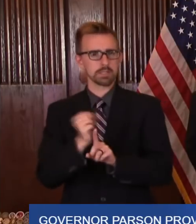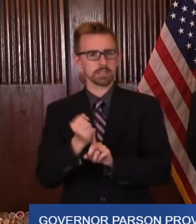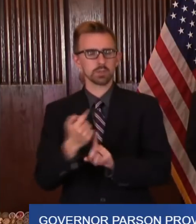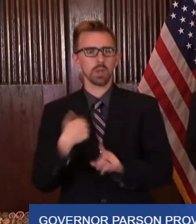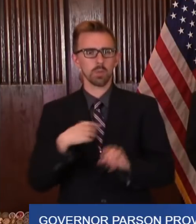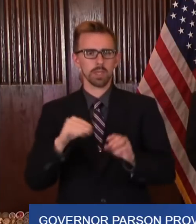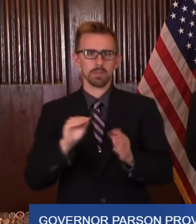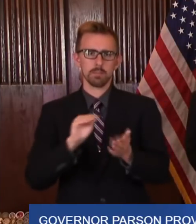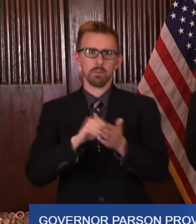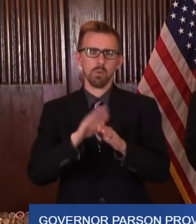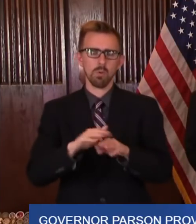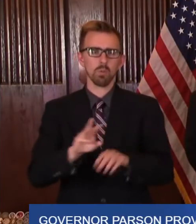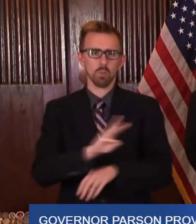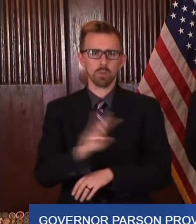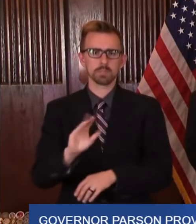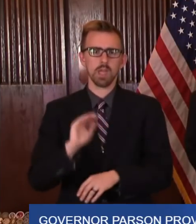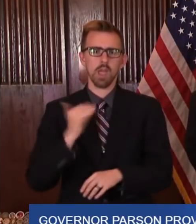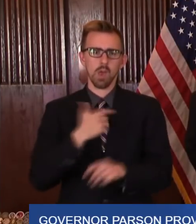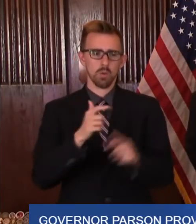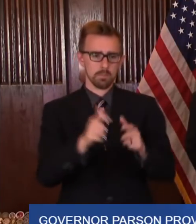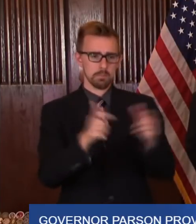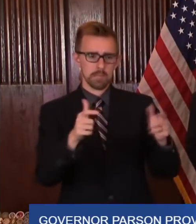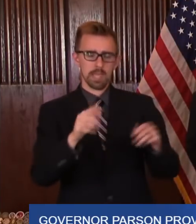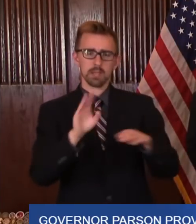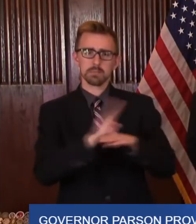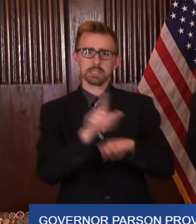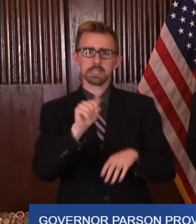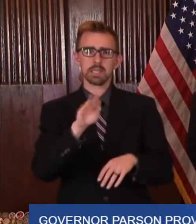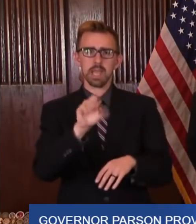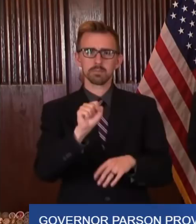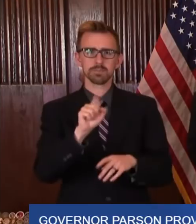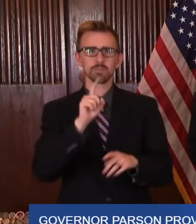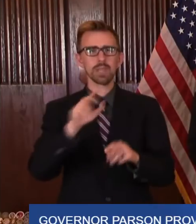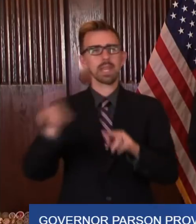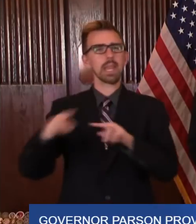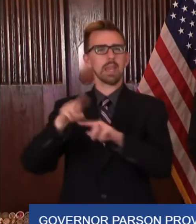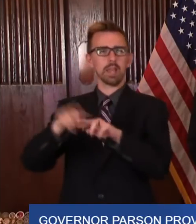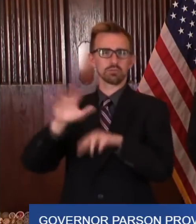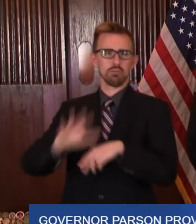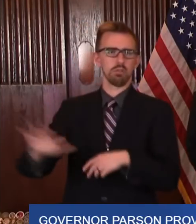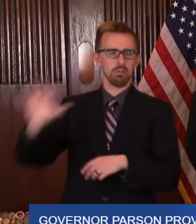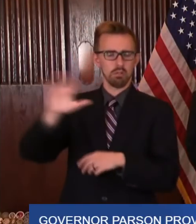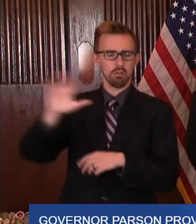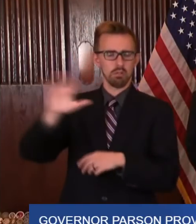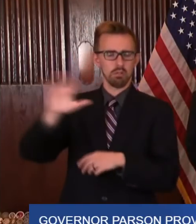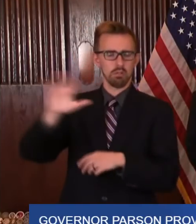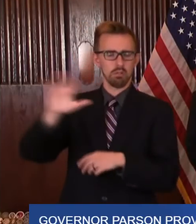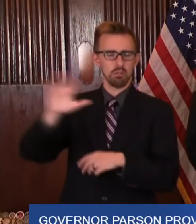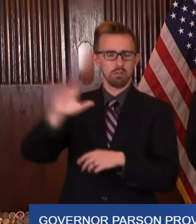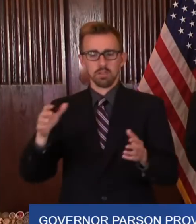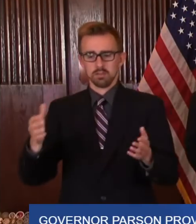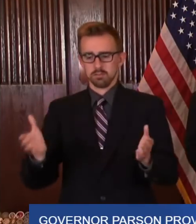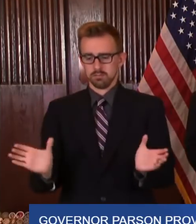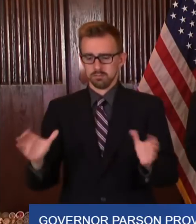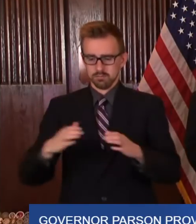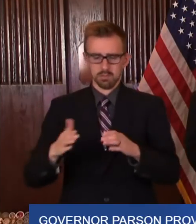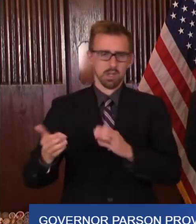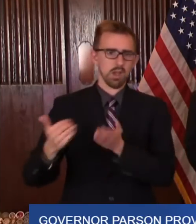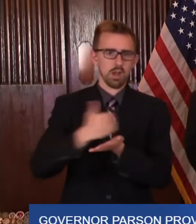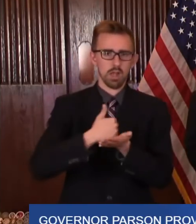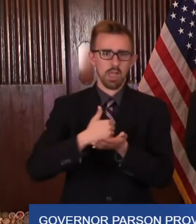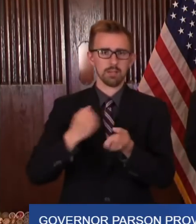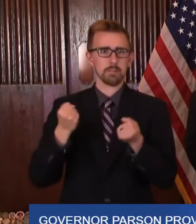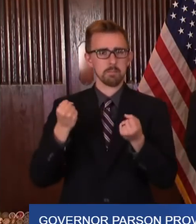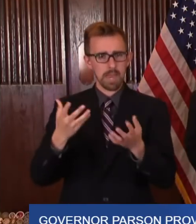this on our website, where one of our large commercial labs, a national lab, yesterday bundled up a tremendous number of